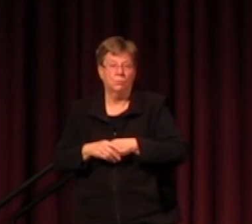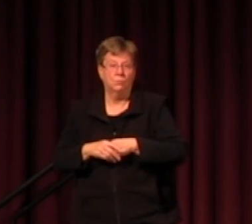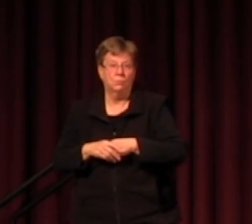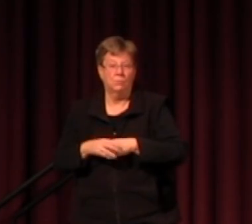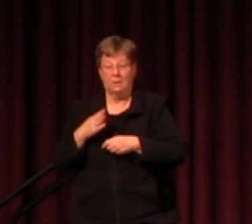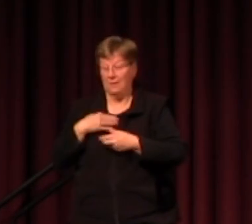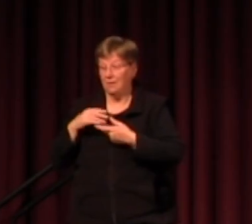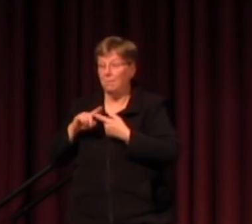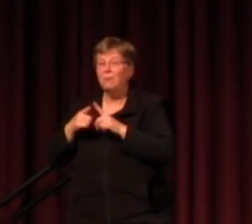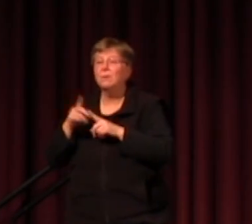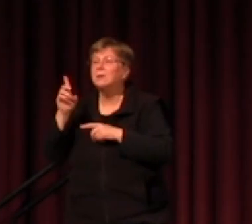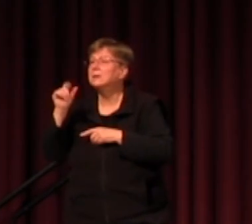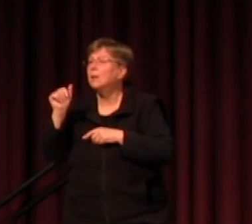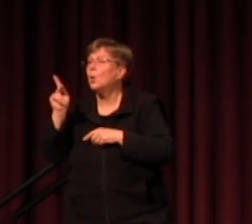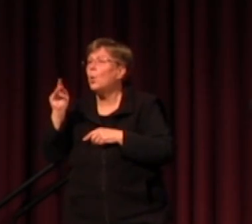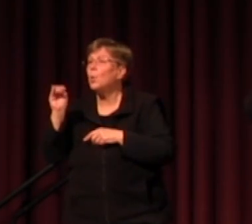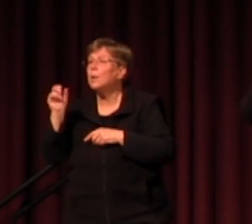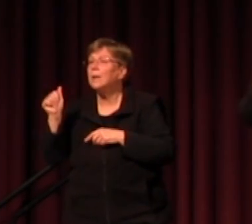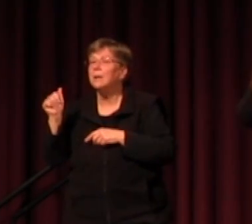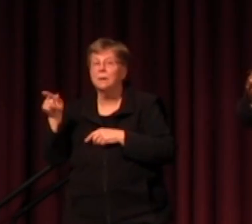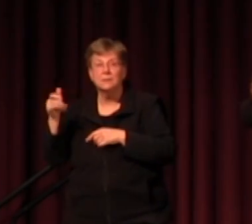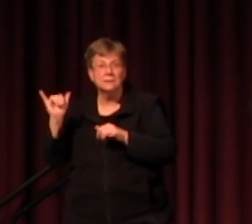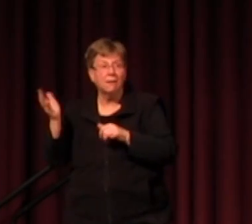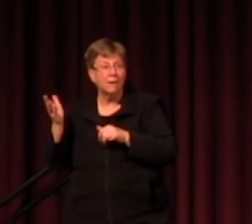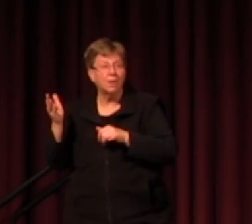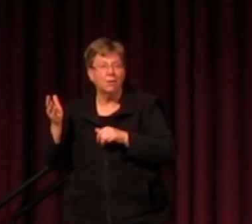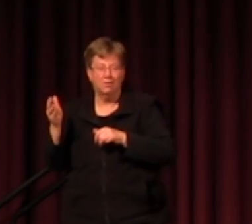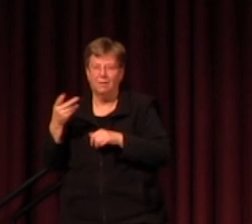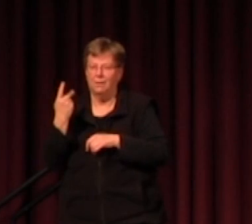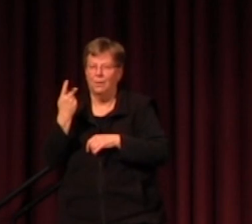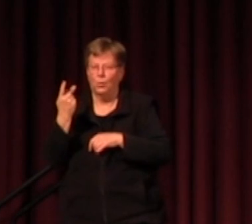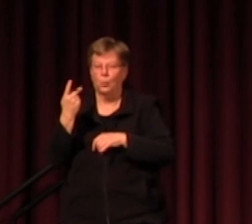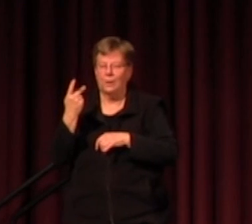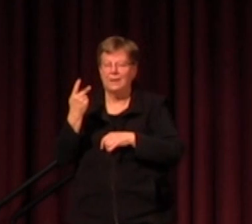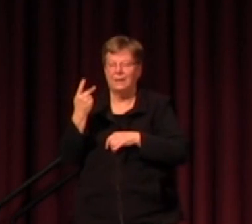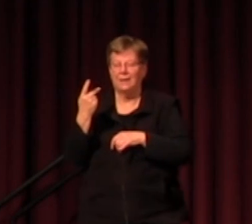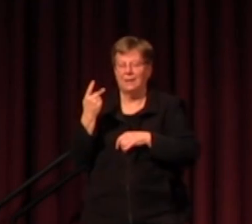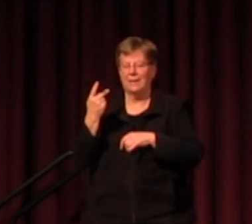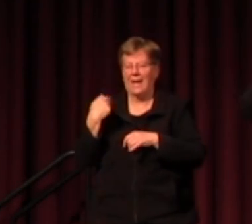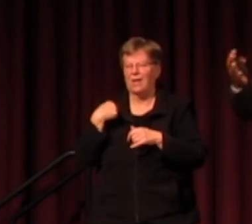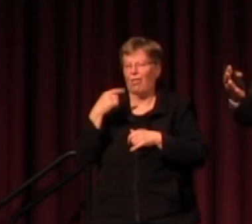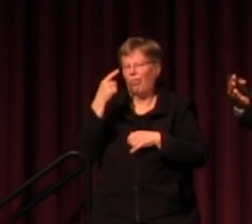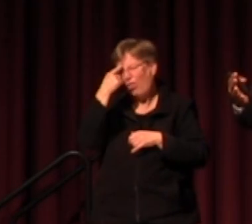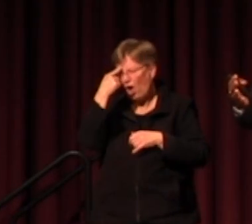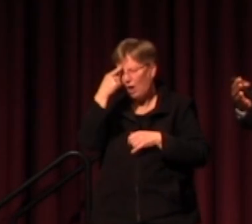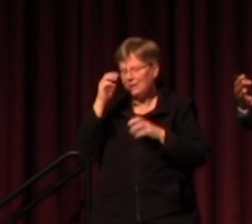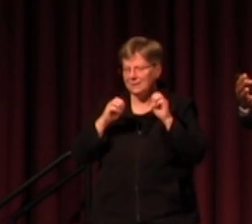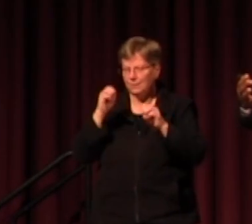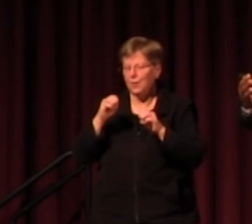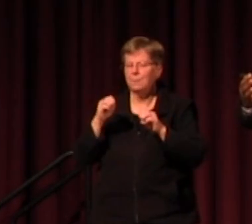My friend Dakota still here? Dakota and I had a thought experiment earlier today where she and I had a company.